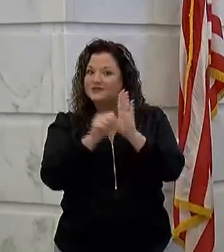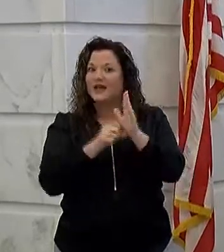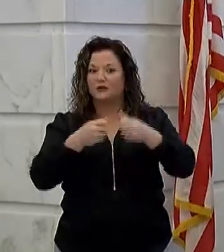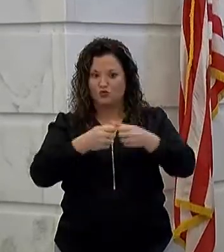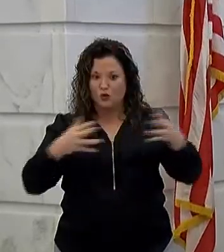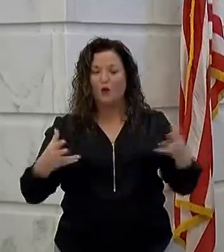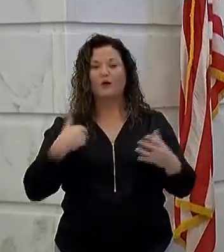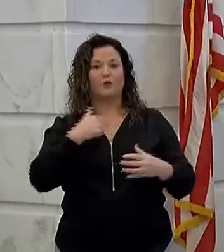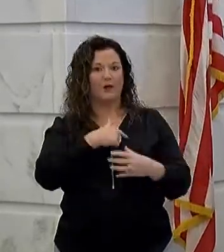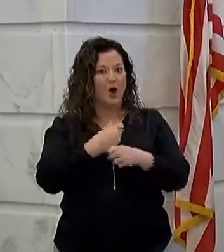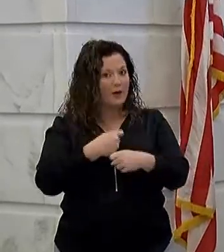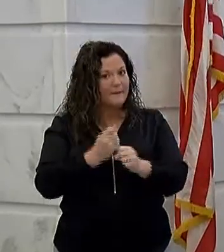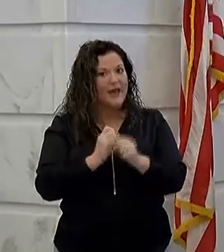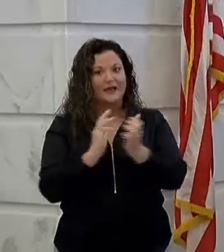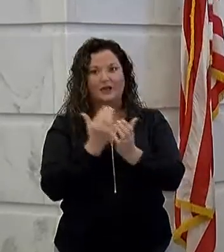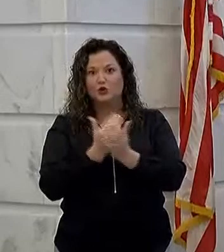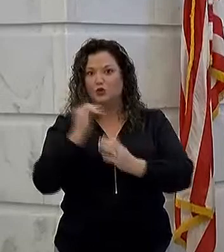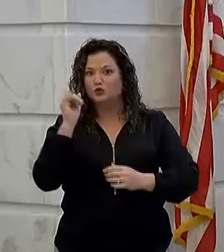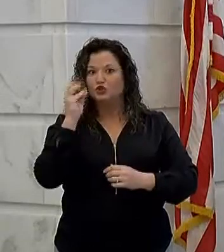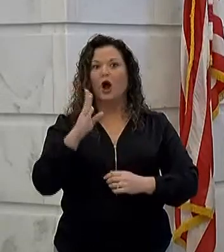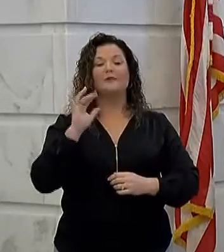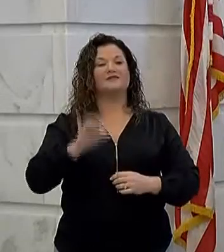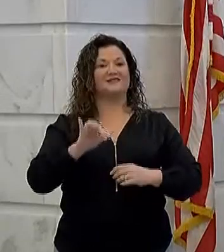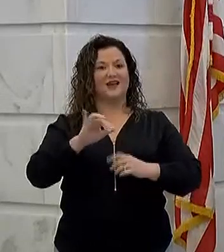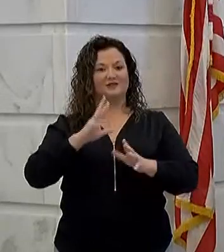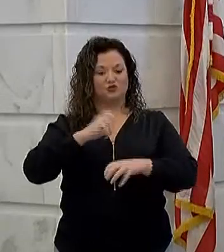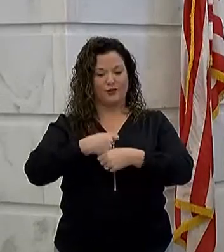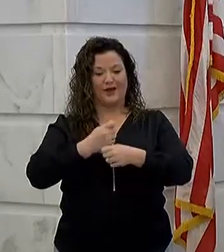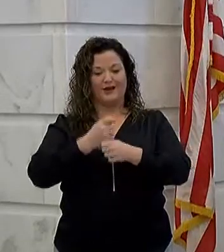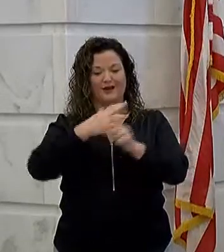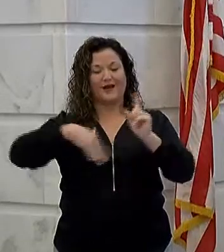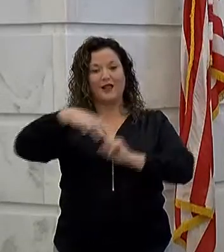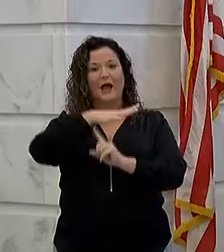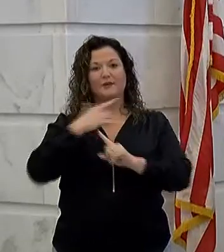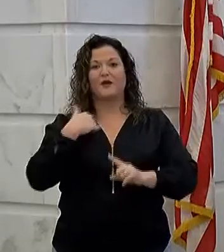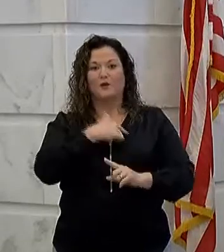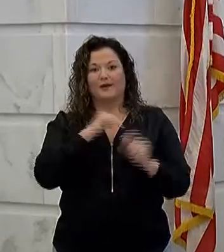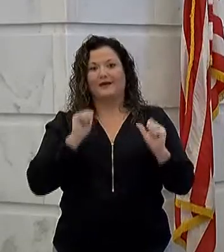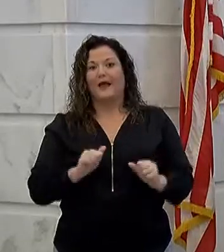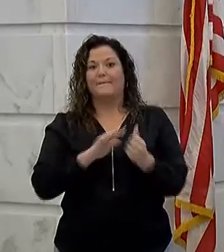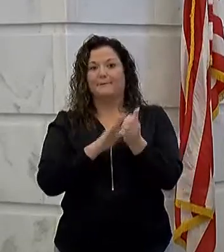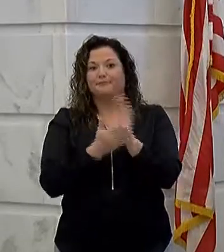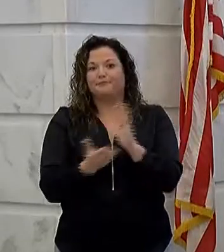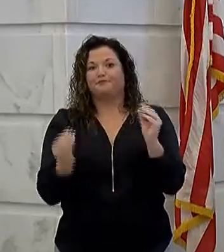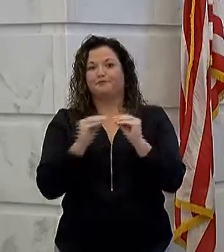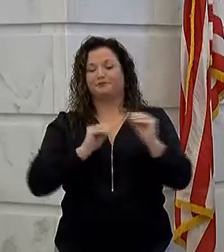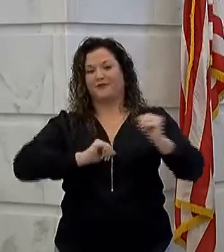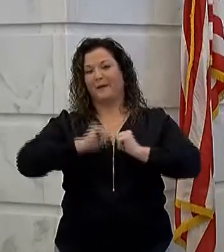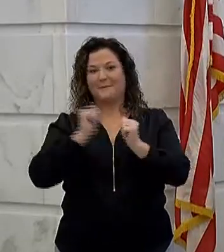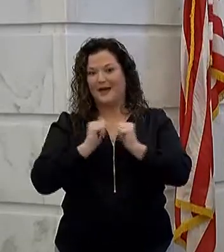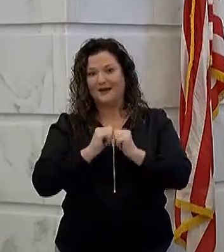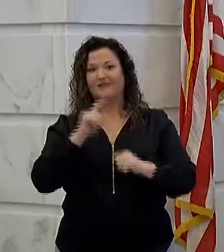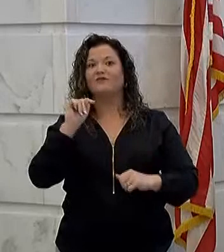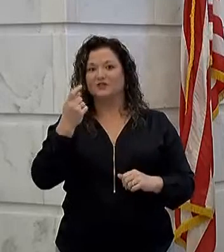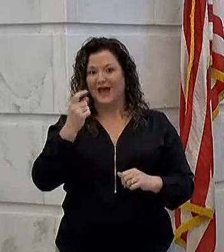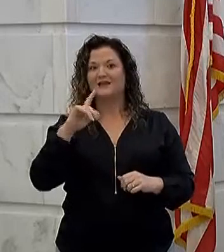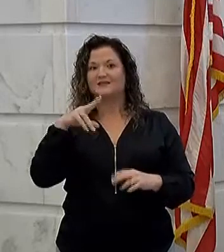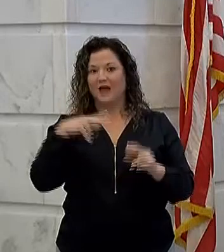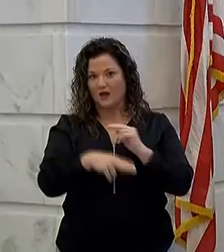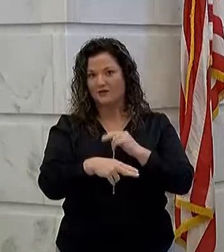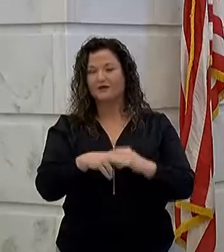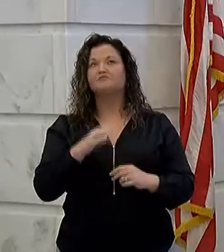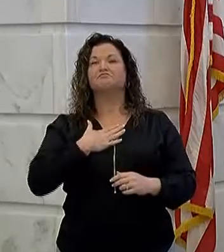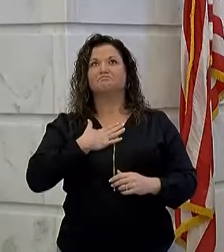and that's producing a climate that we can be more competitive in our tax cuts. So my motion is this is